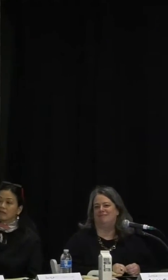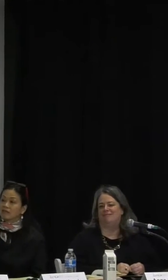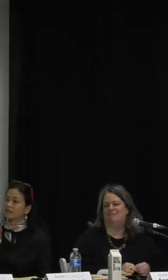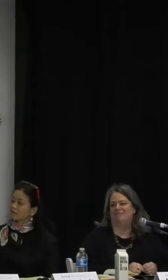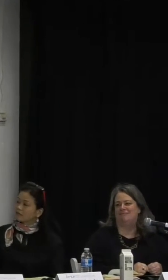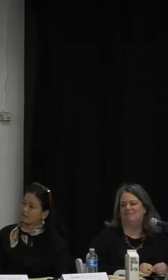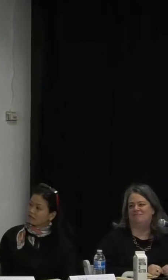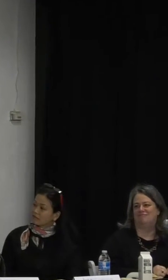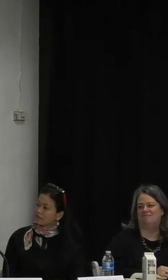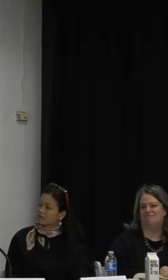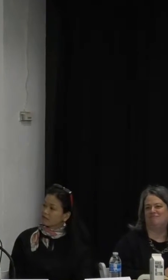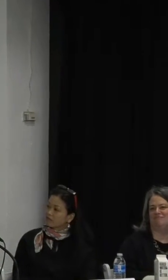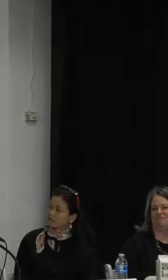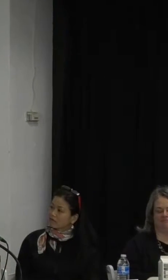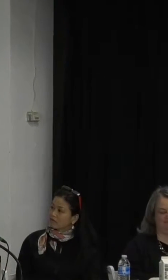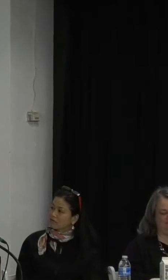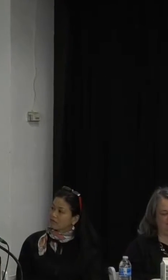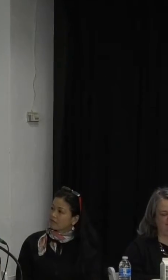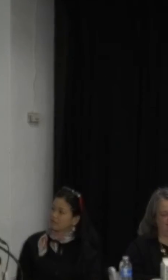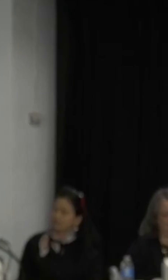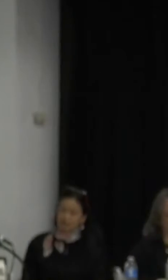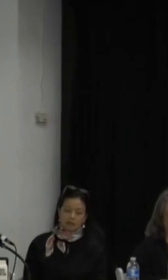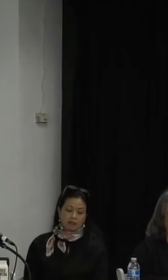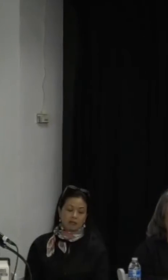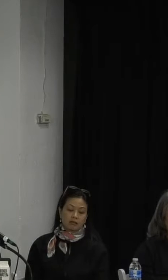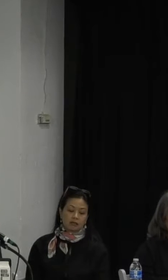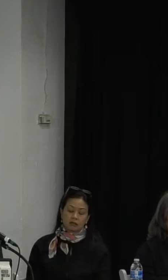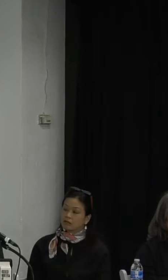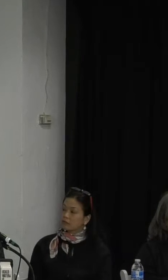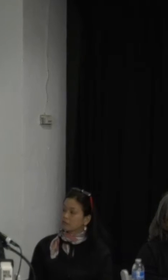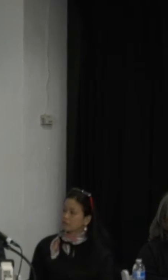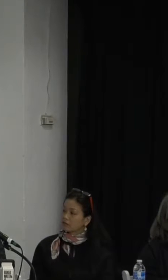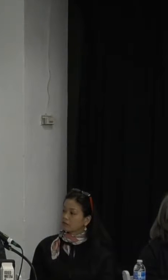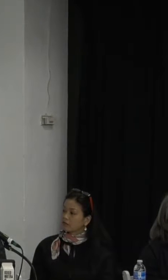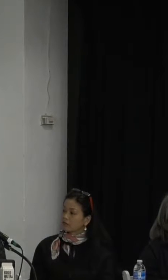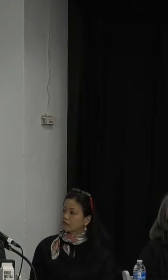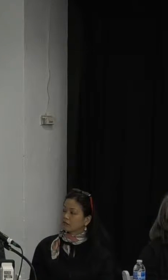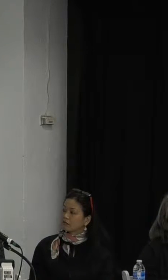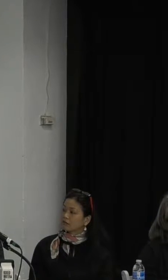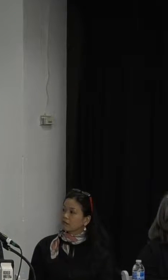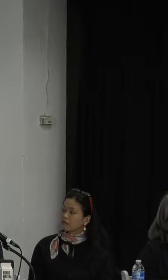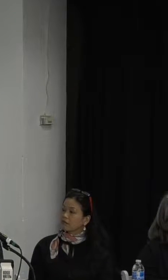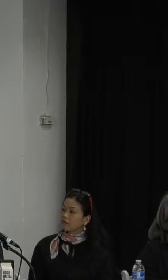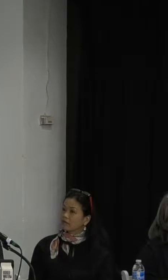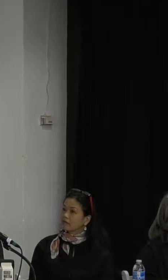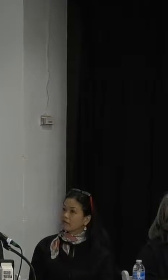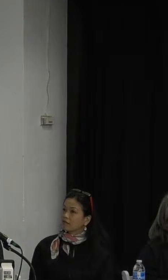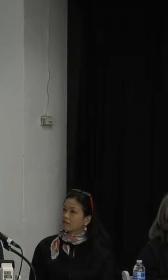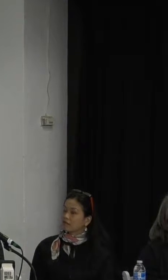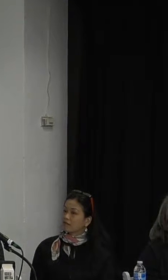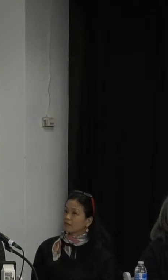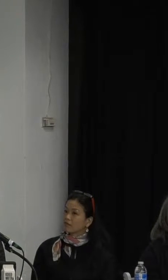majority of the dance workforce, but are in the minority when it comes to those that are serving in leadership positions.